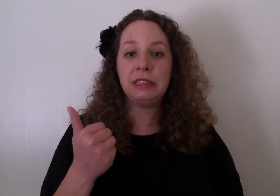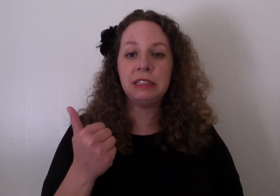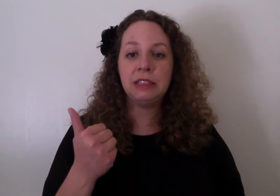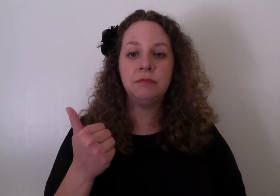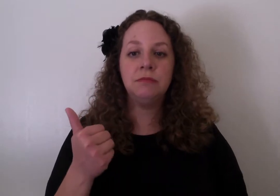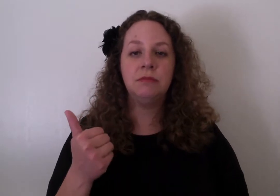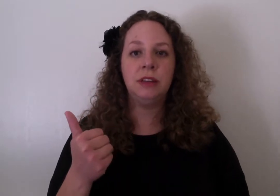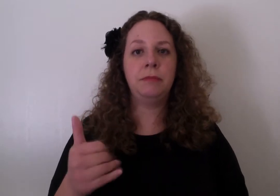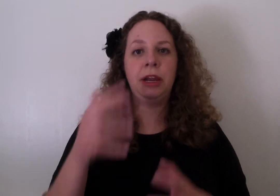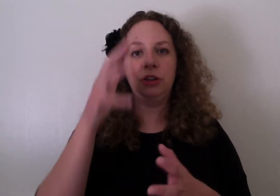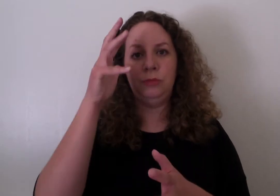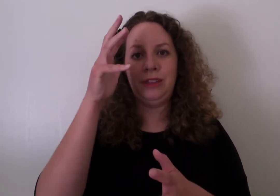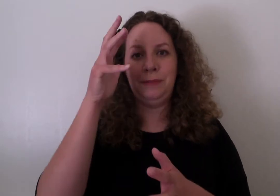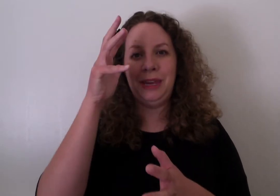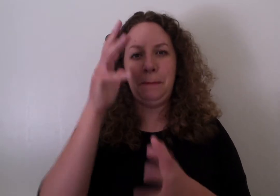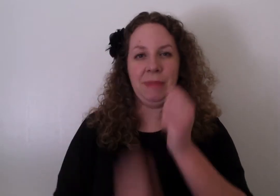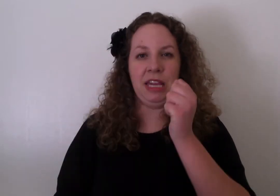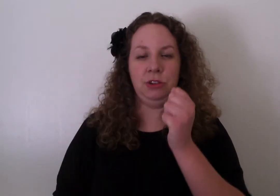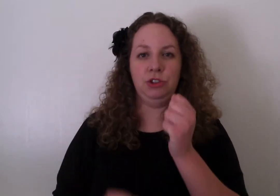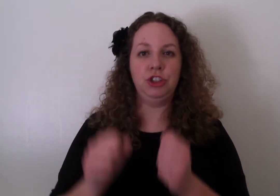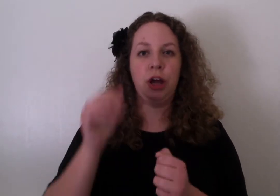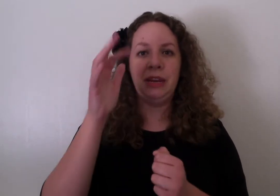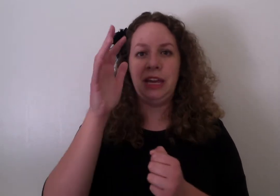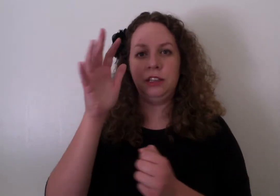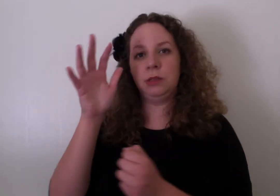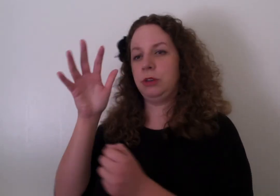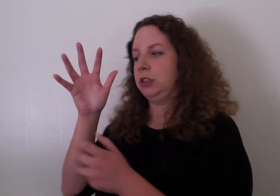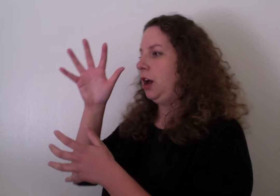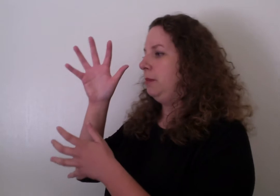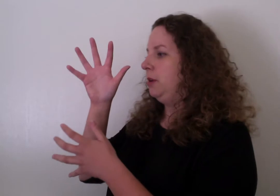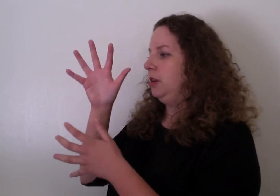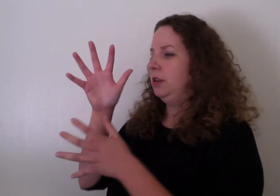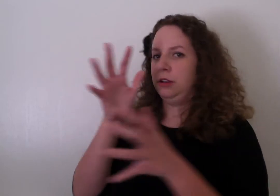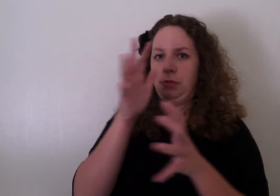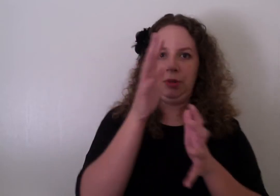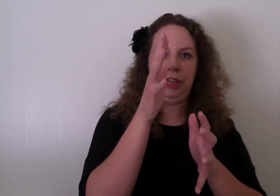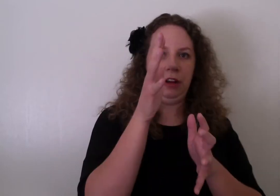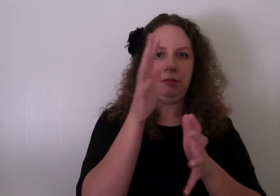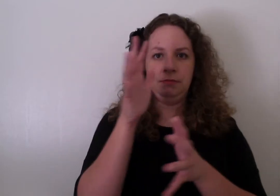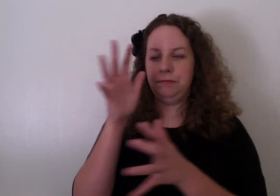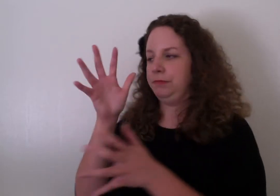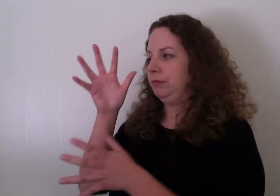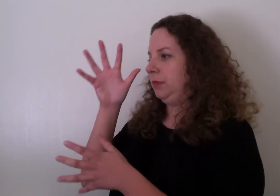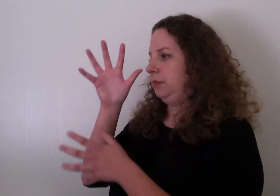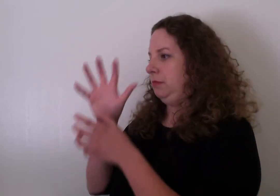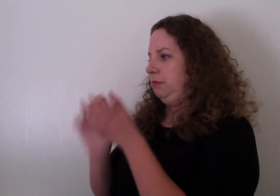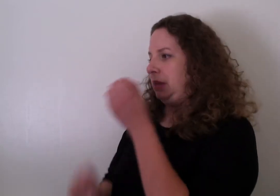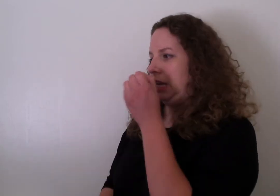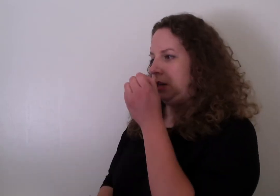sweet compared with being mean. So your dominant hand is the one on top. They're both here. Mean.